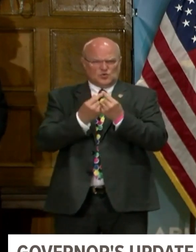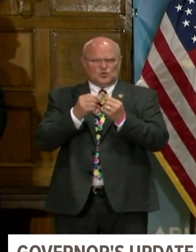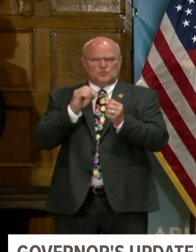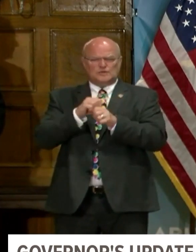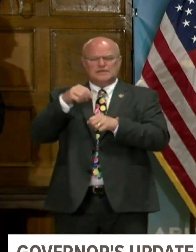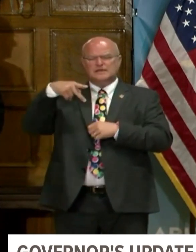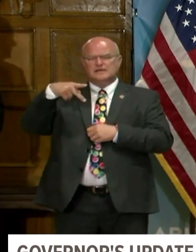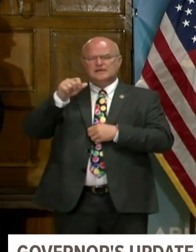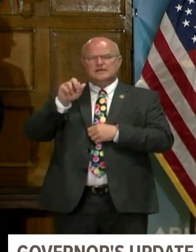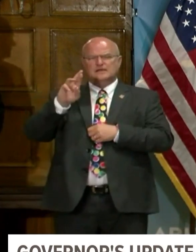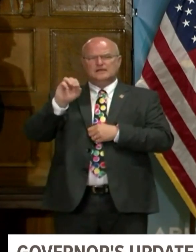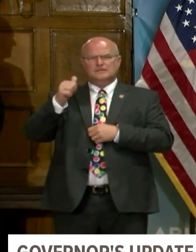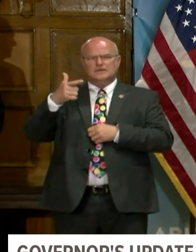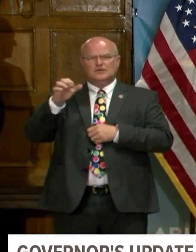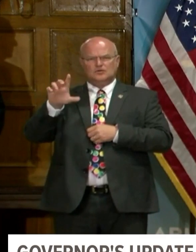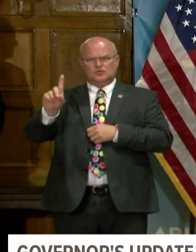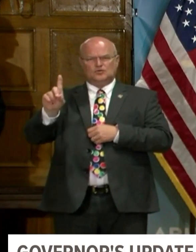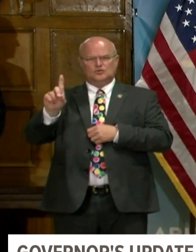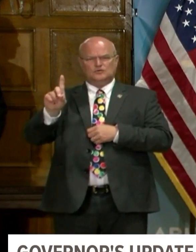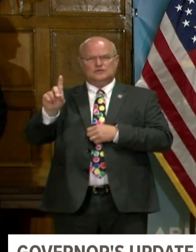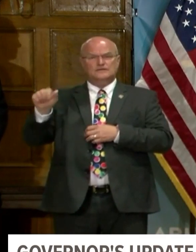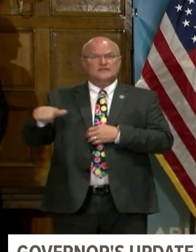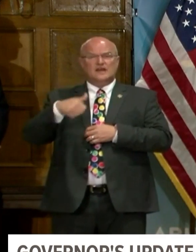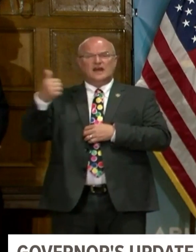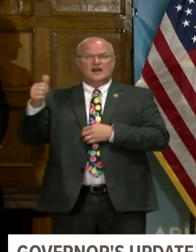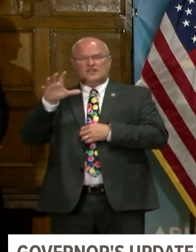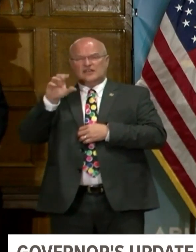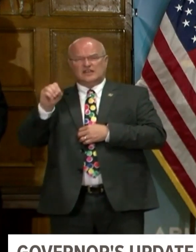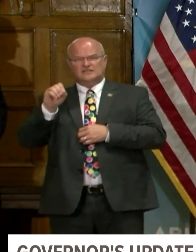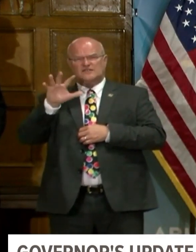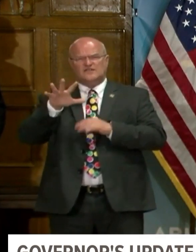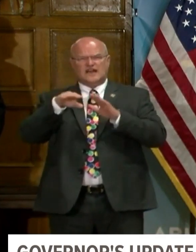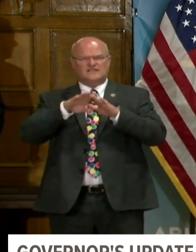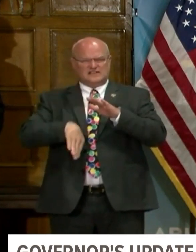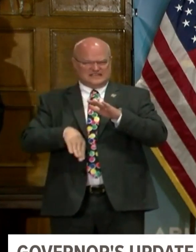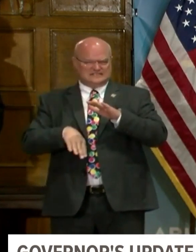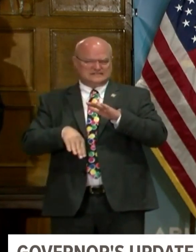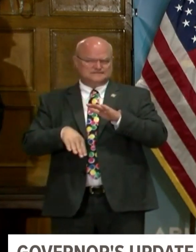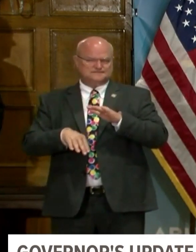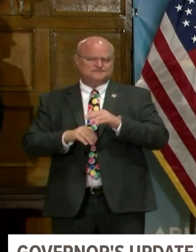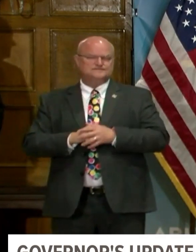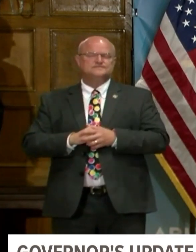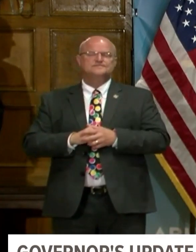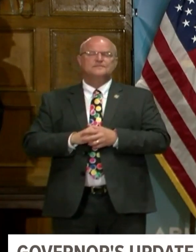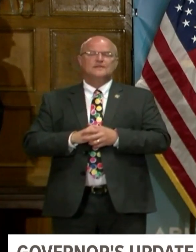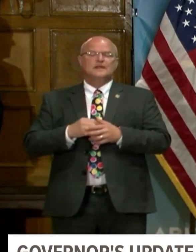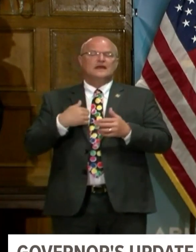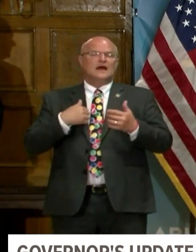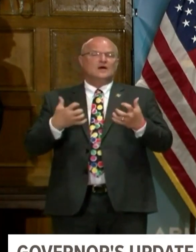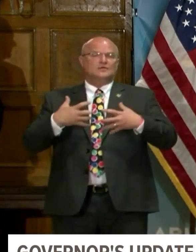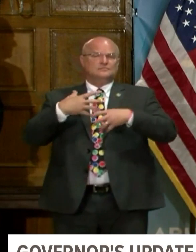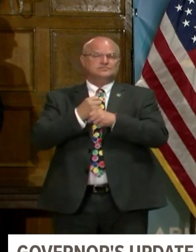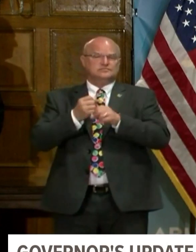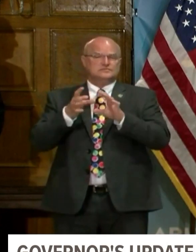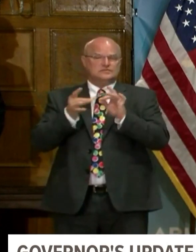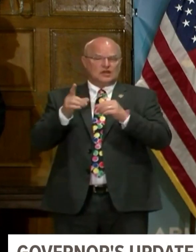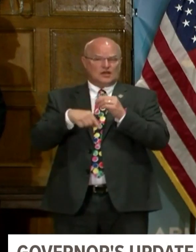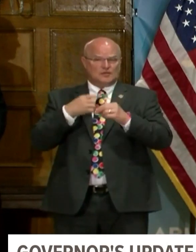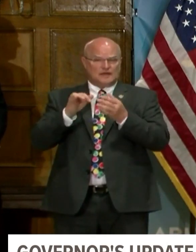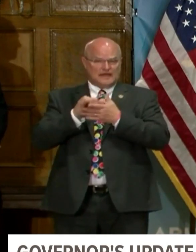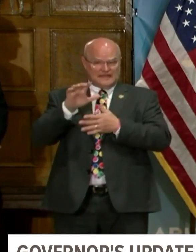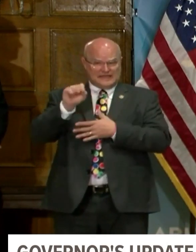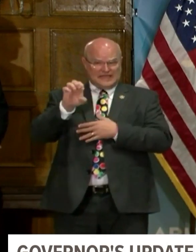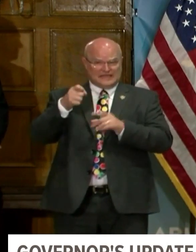in Paragould. All the other counties were 5 or less, 5 or fewer. I want to briefly talk about